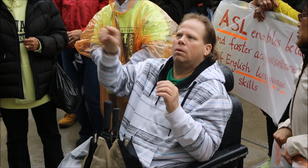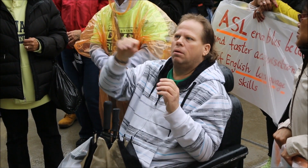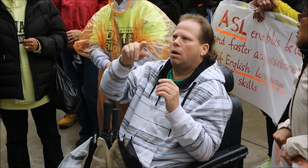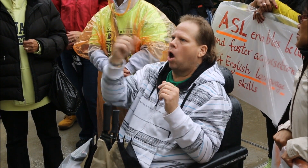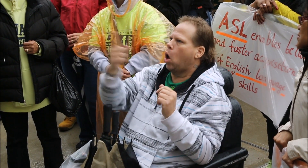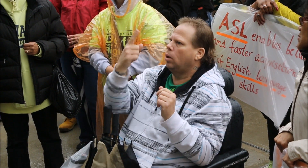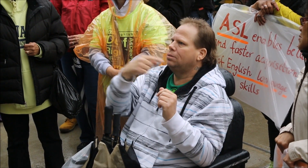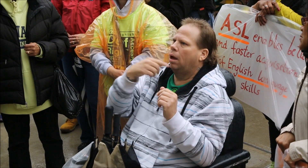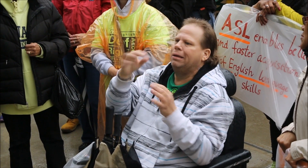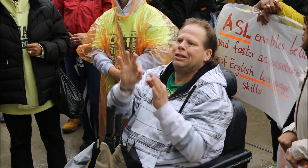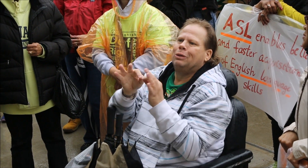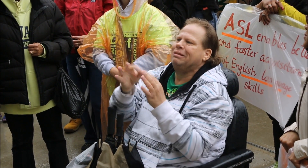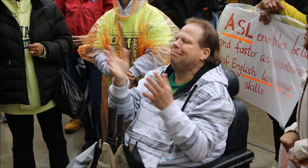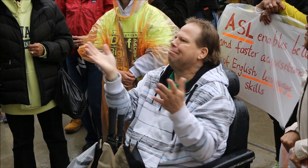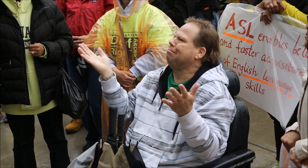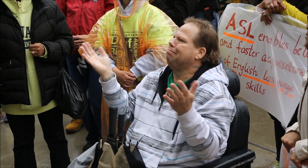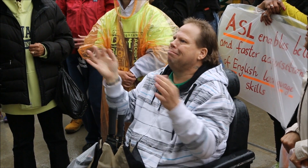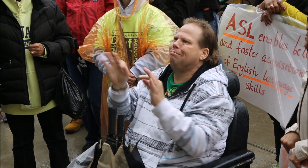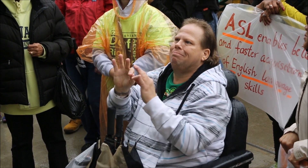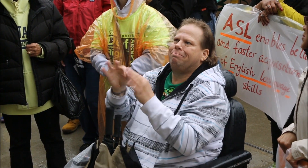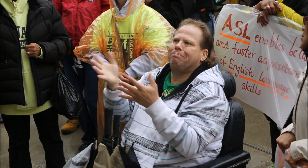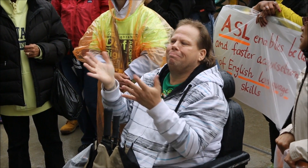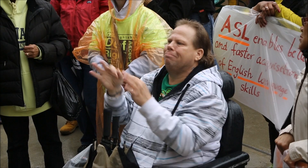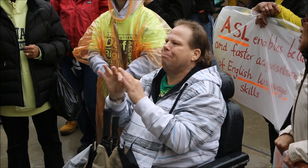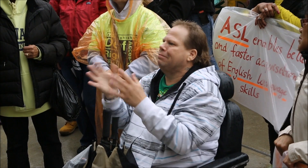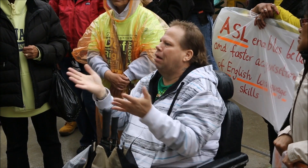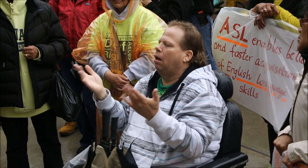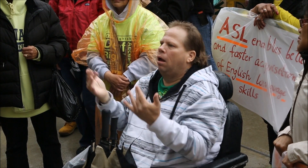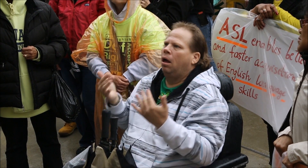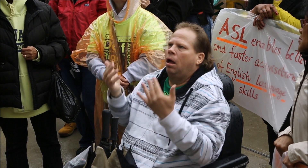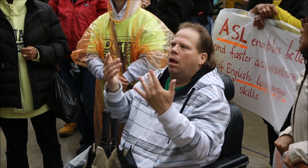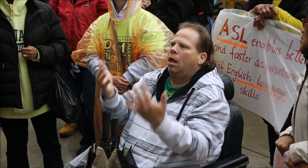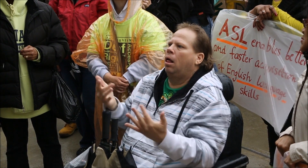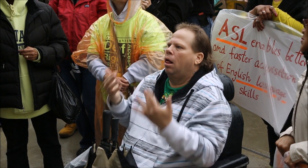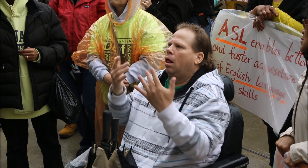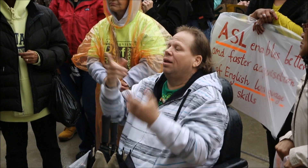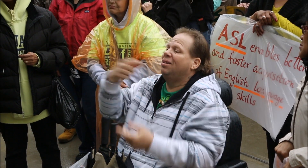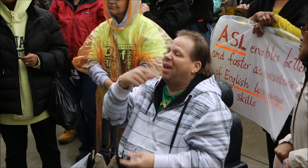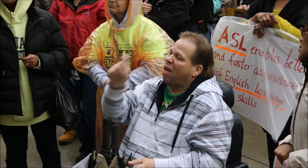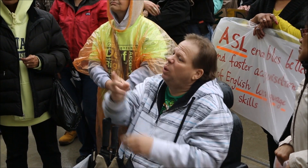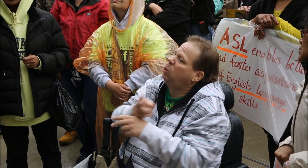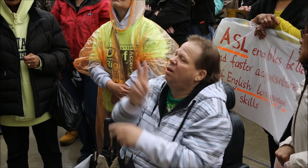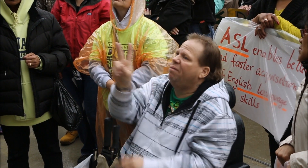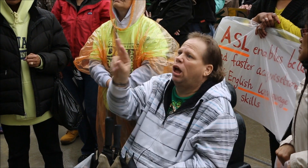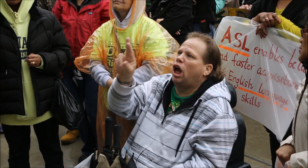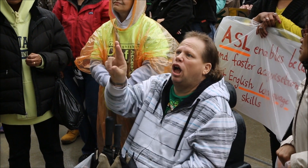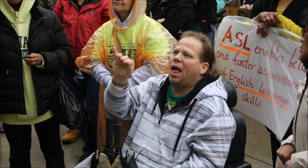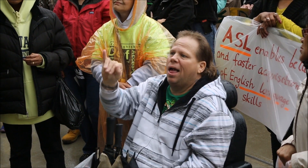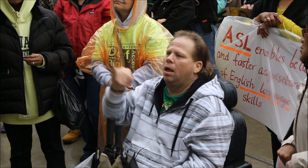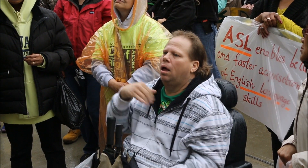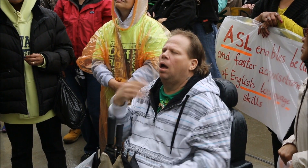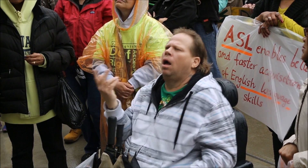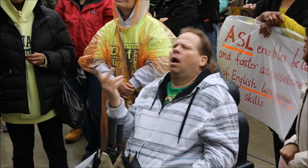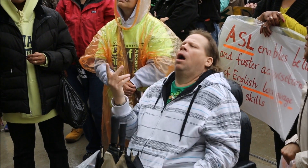to the office where the commissioner was. And they actually kind of made me feel a little bit